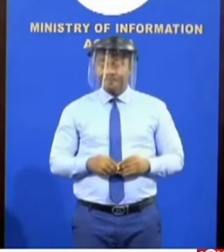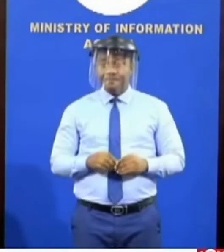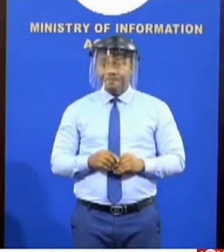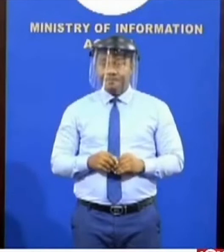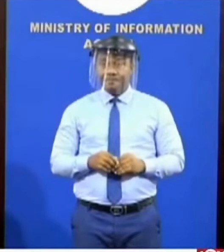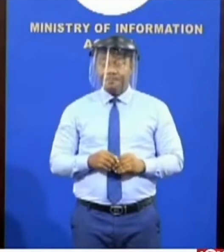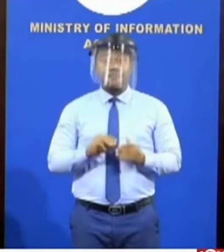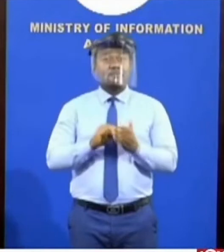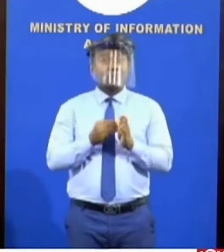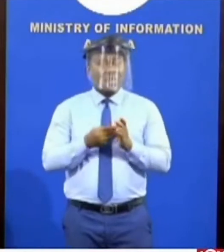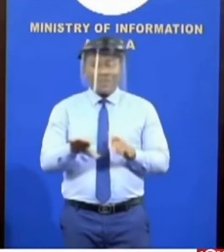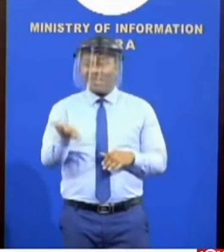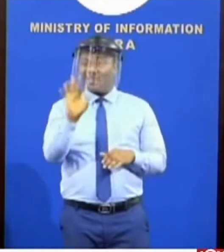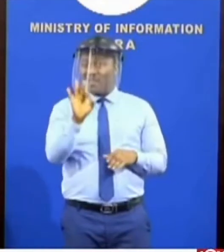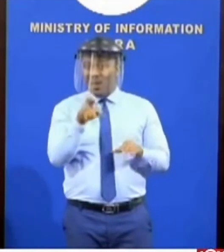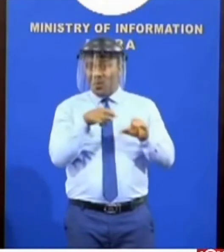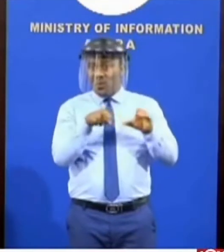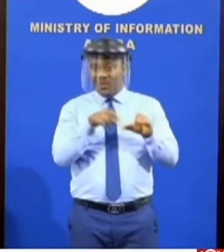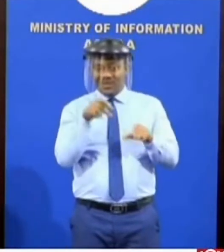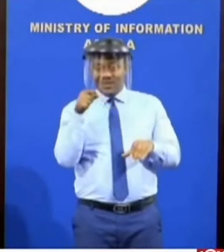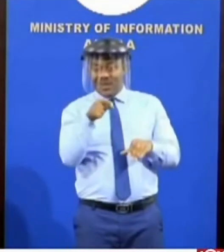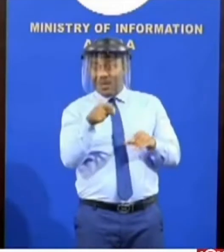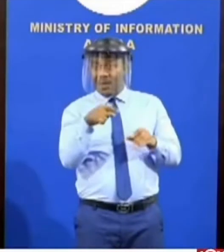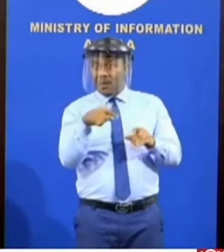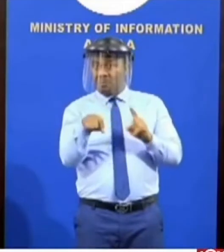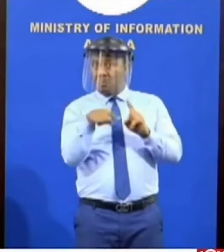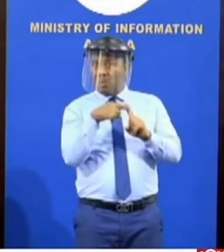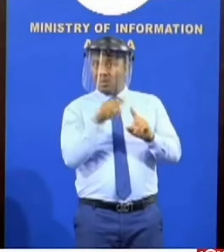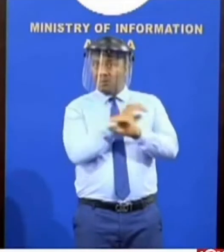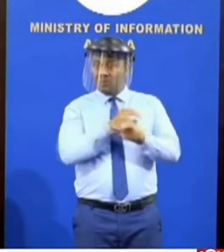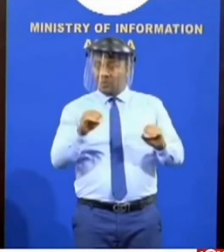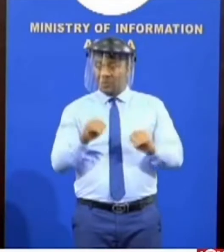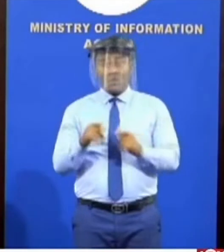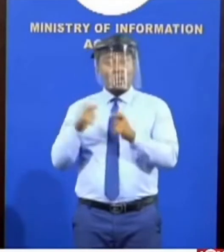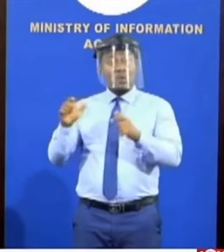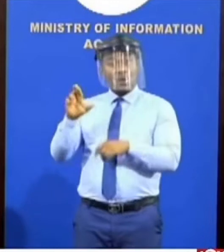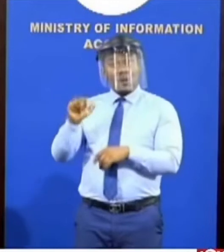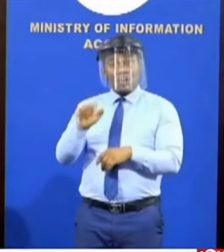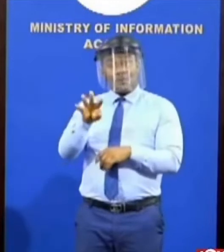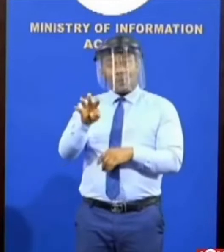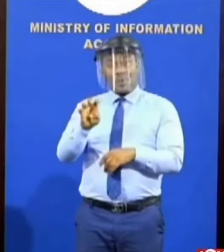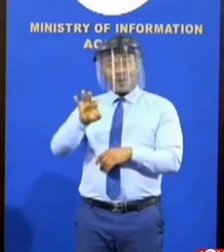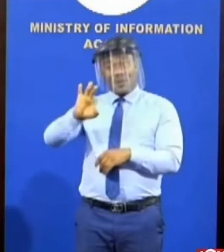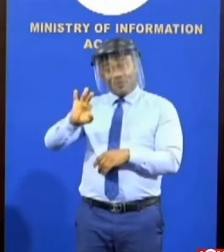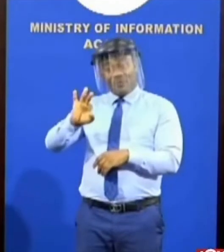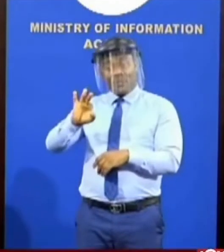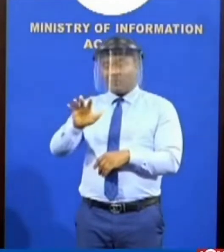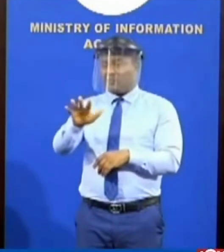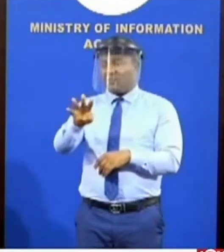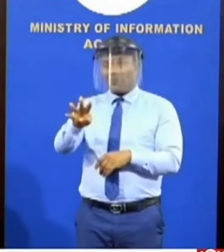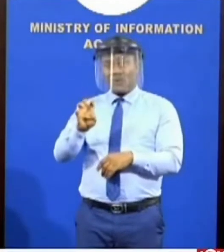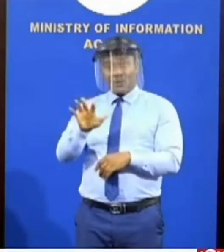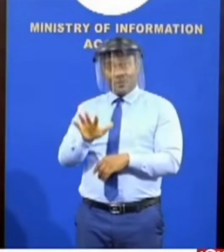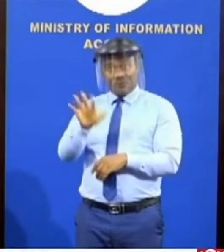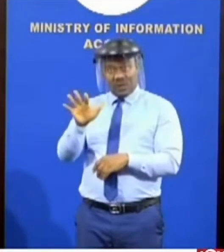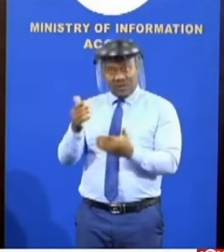which means that 9 regions did not report a case. Greater Accra accounted for 405 new cases from